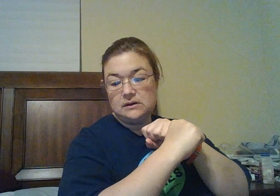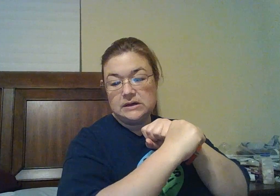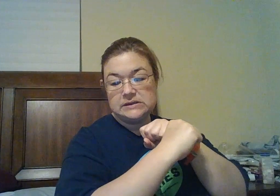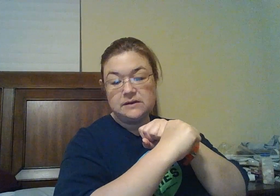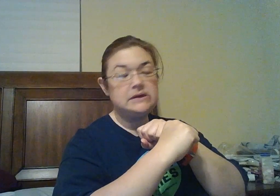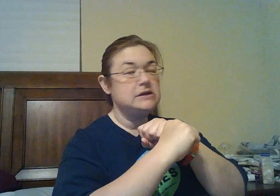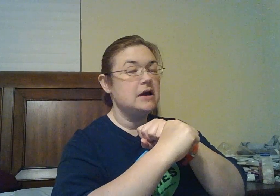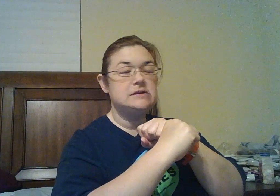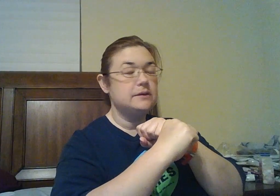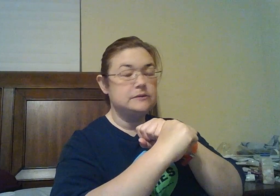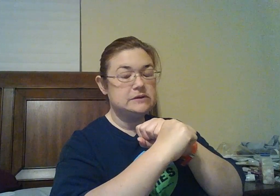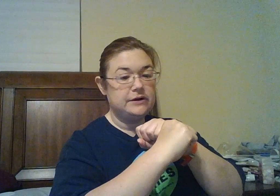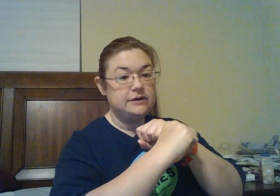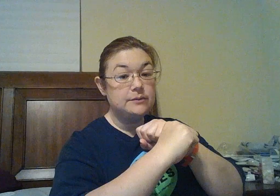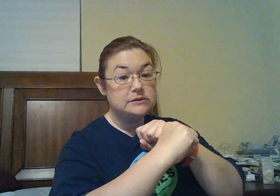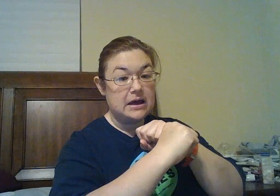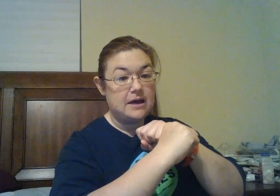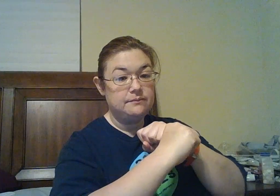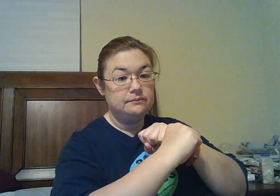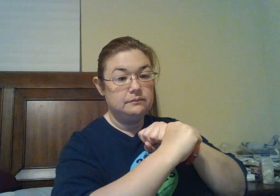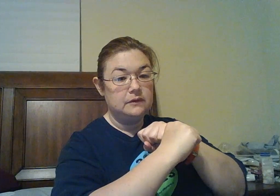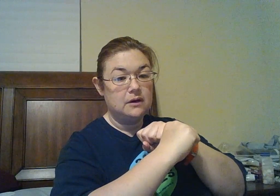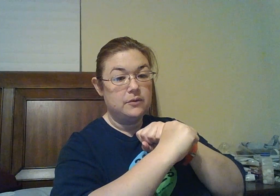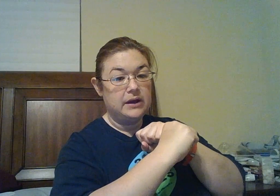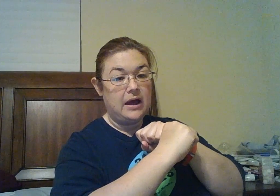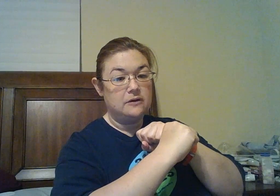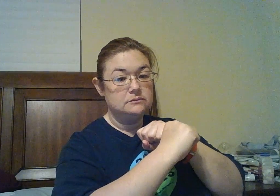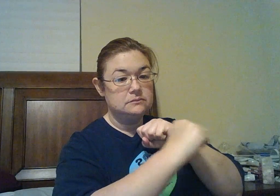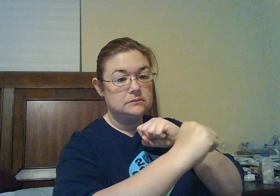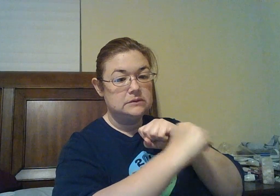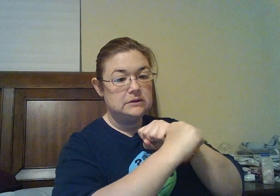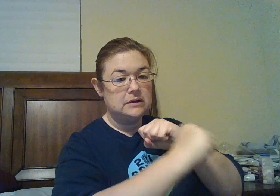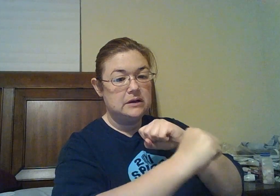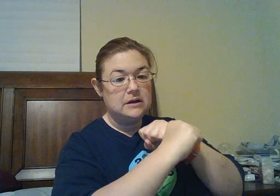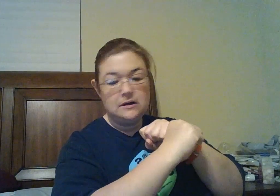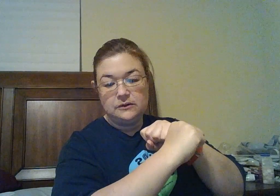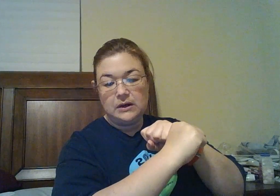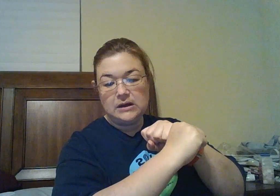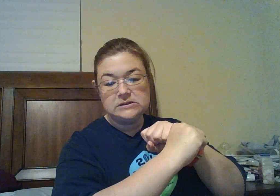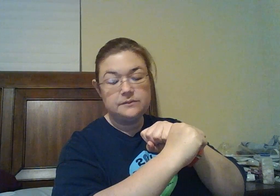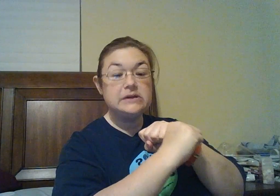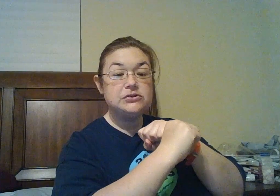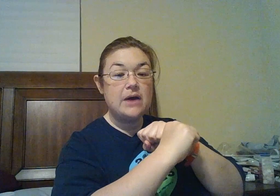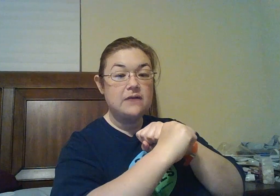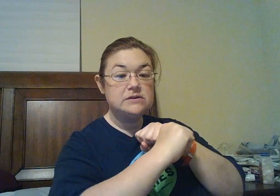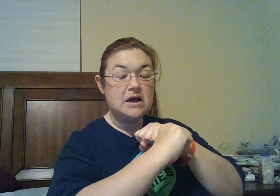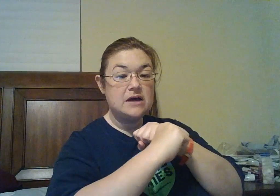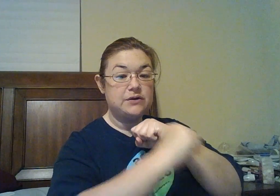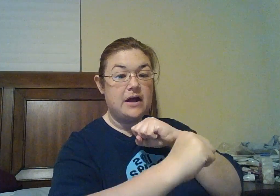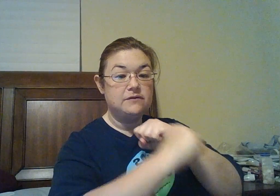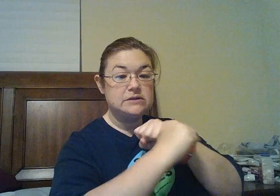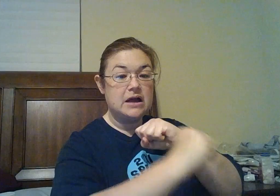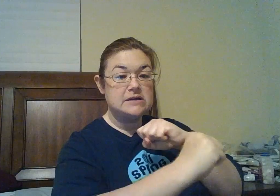it's going to be a double tap going out. Okay, so it'd be to advertise or